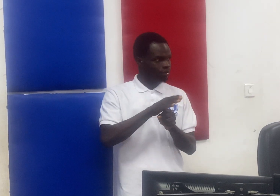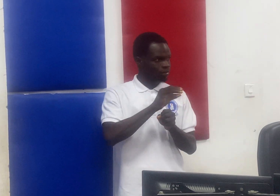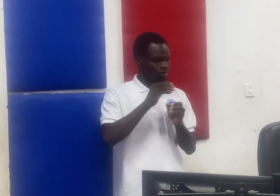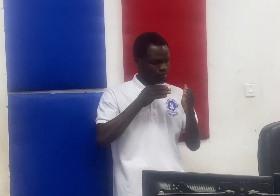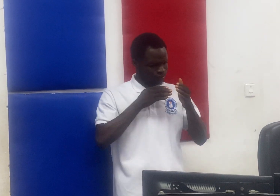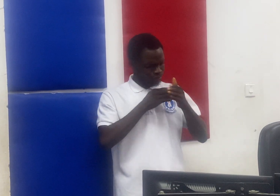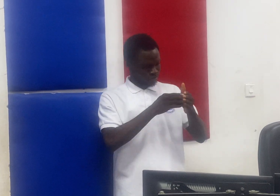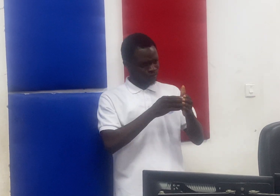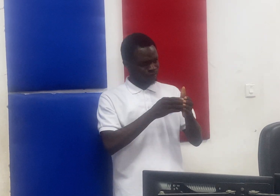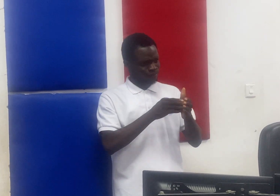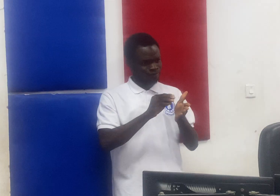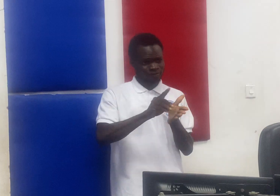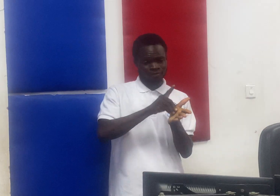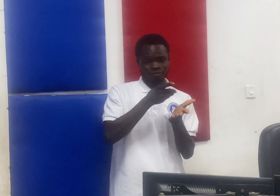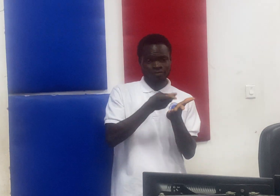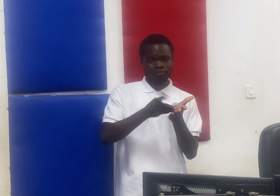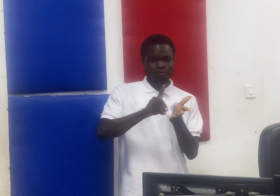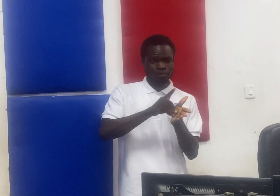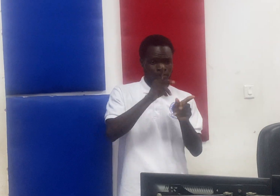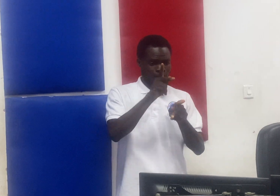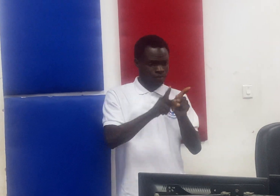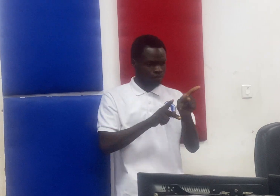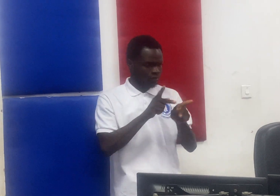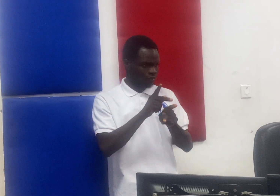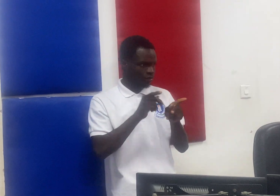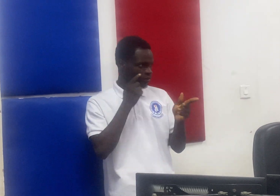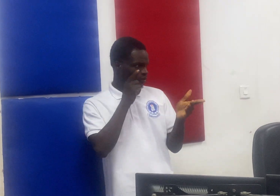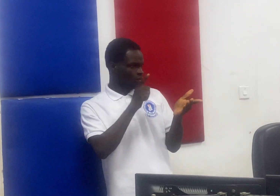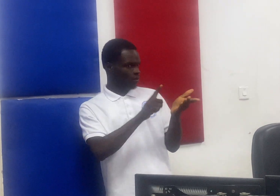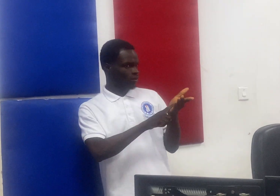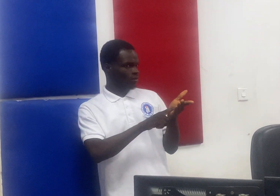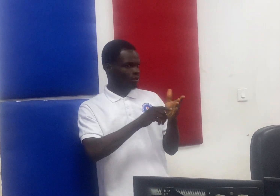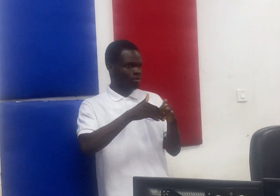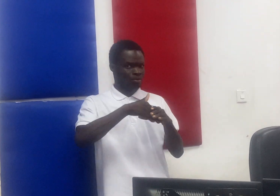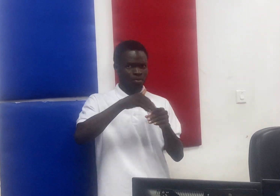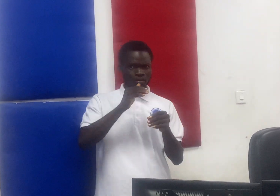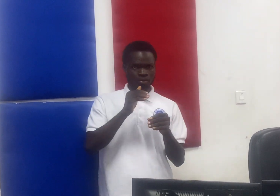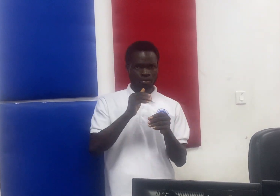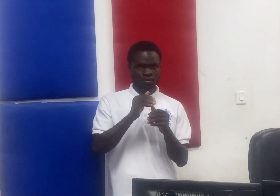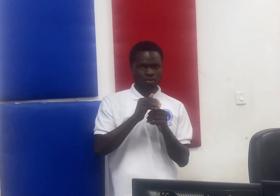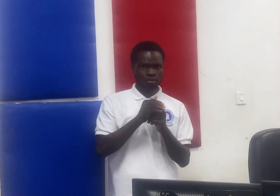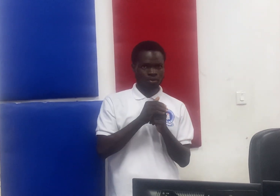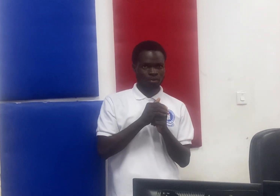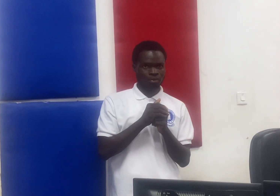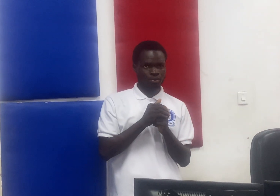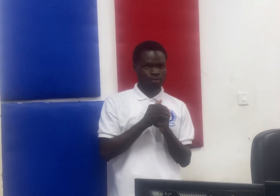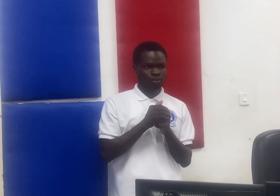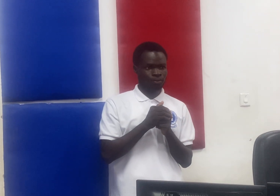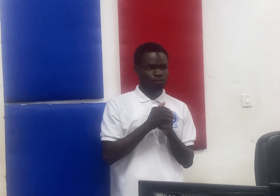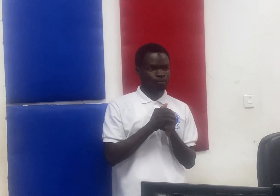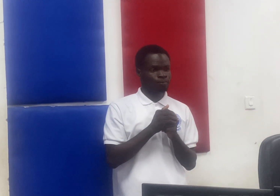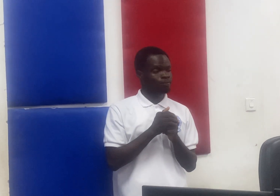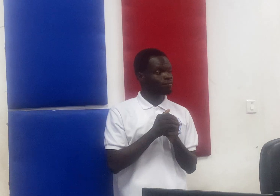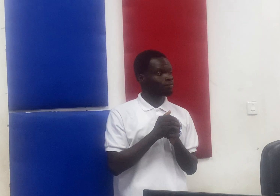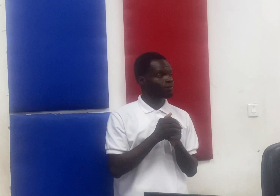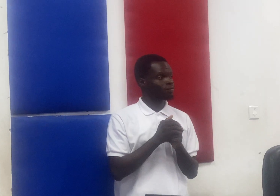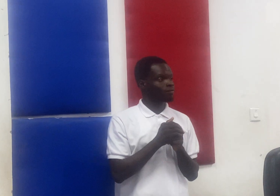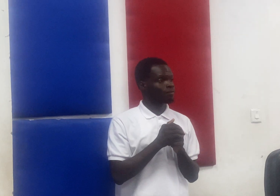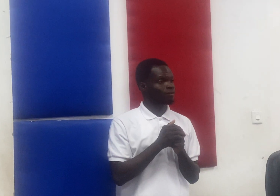discrimination. People will see you outside the pointing fingers at you